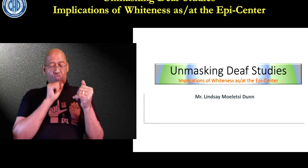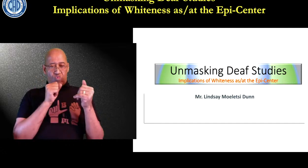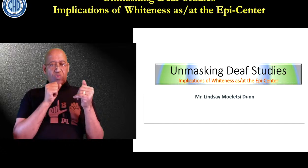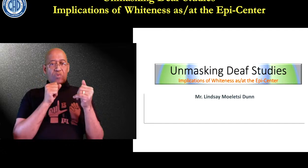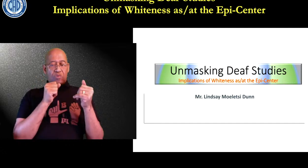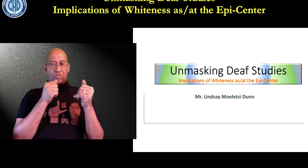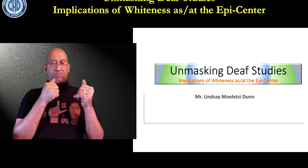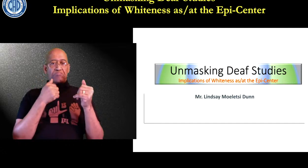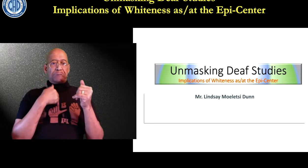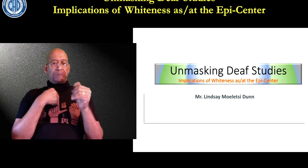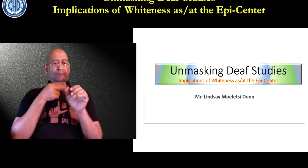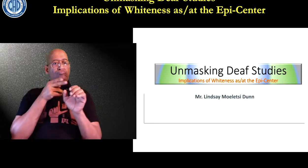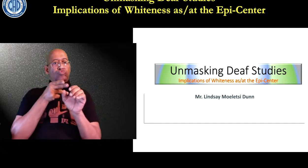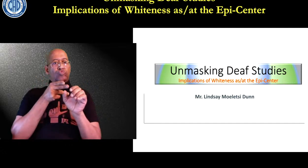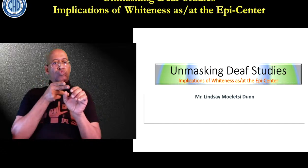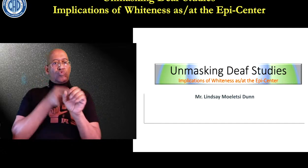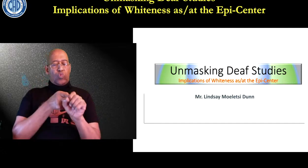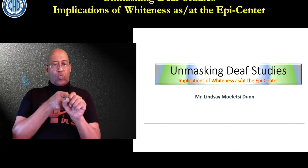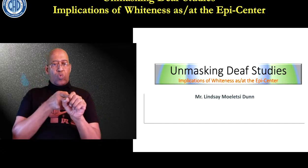counseling.